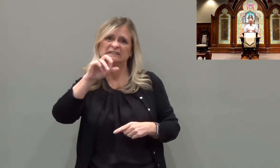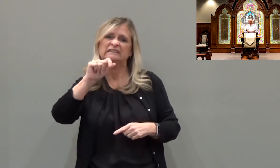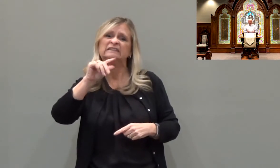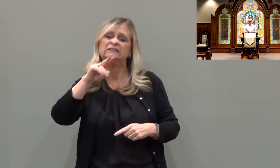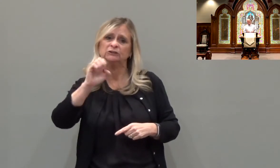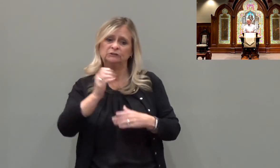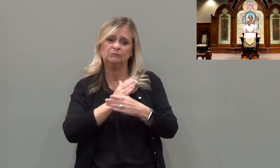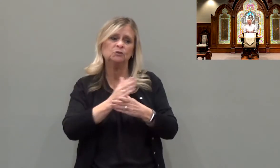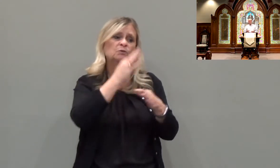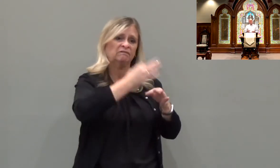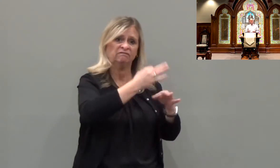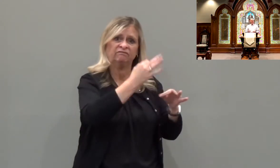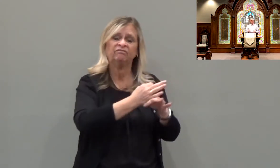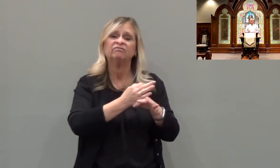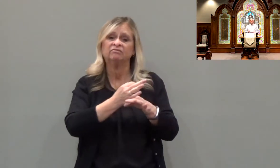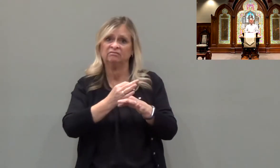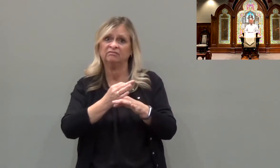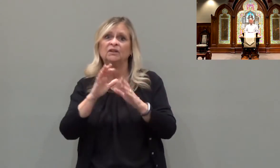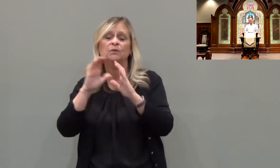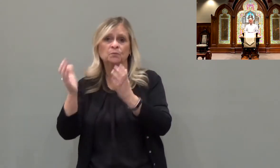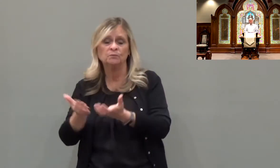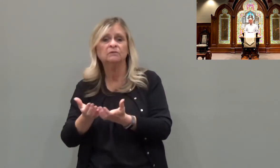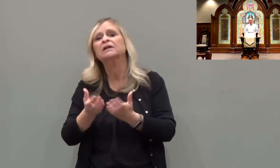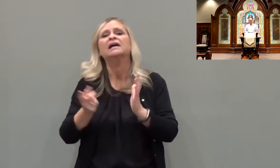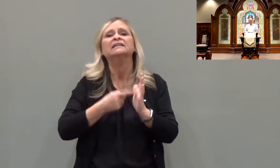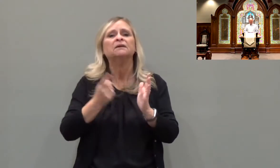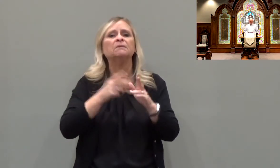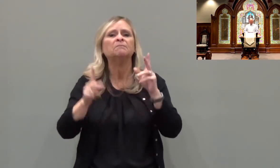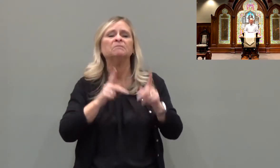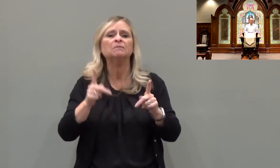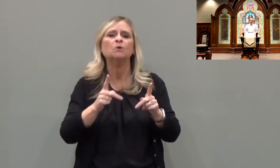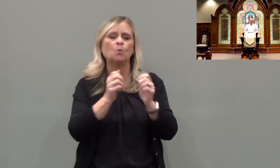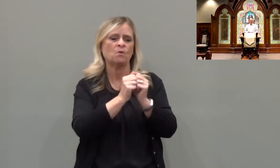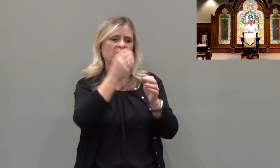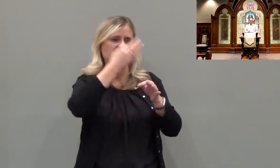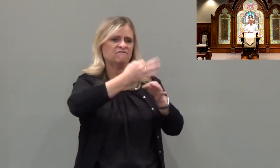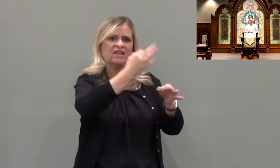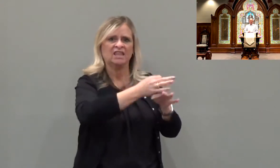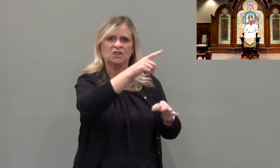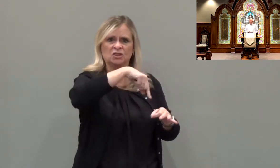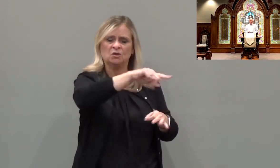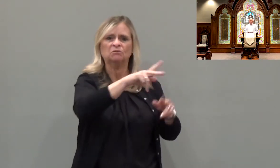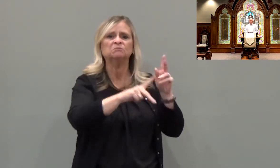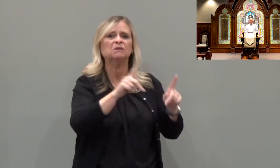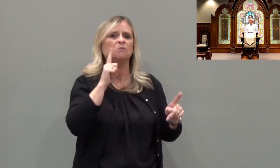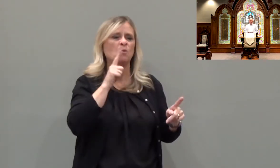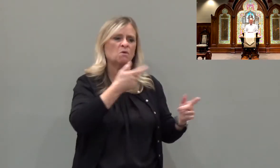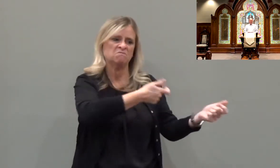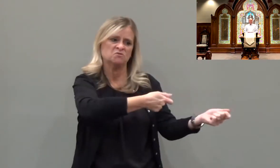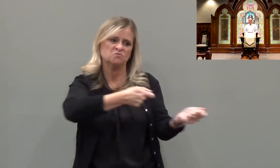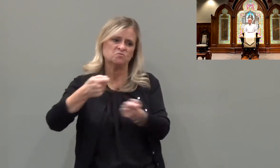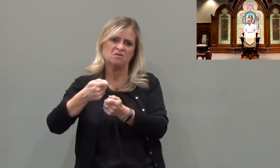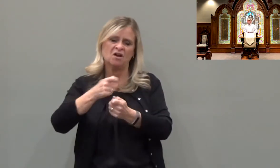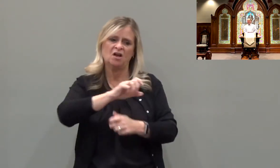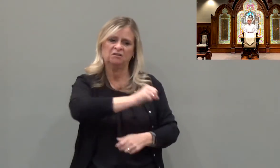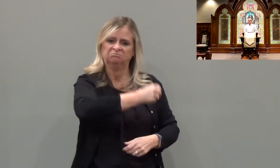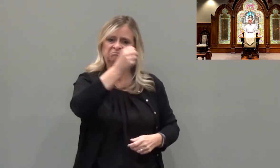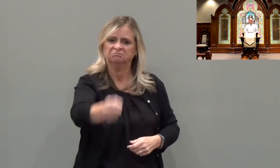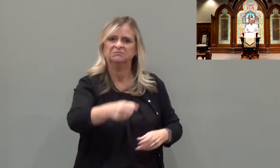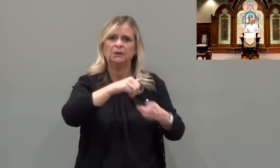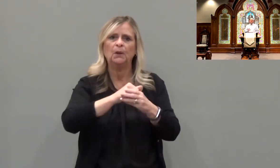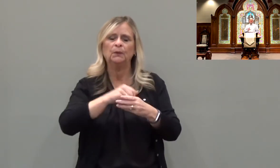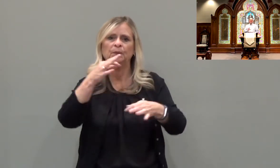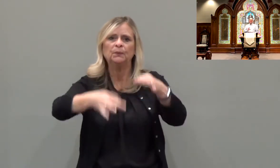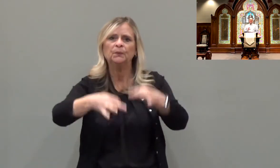this reality that sometimes people of faith are going to be dragged into court. That